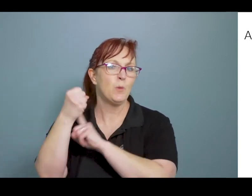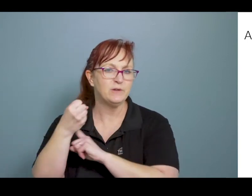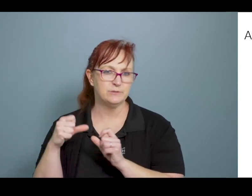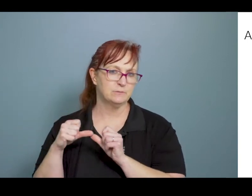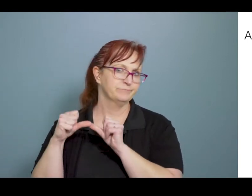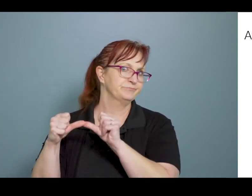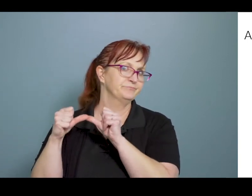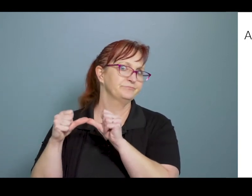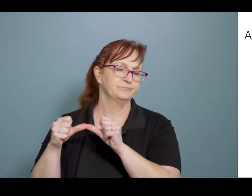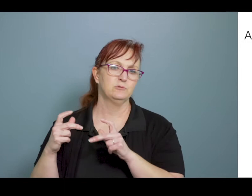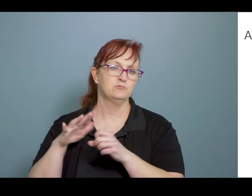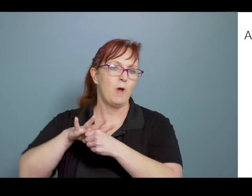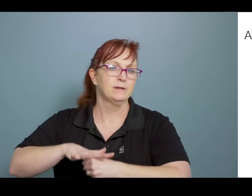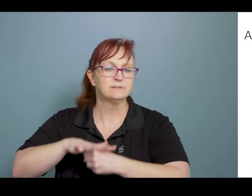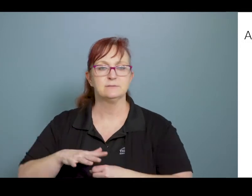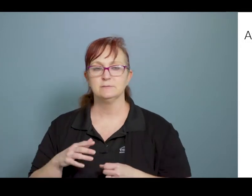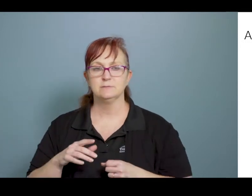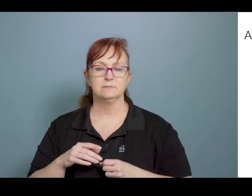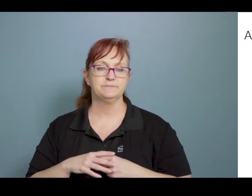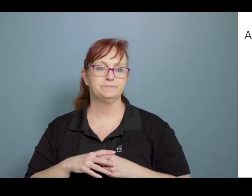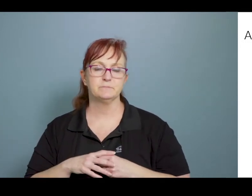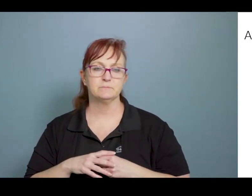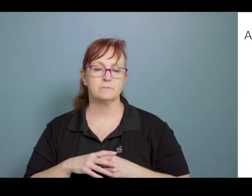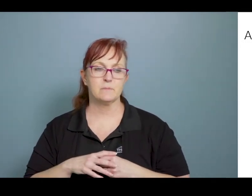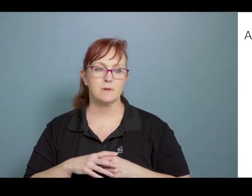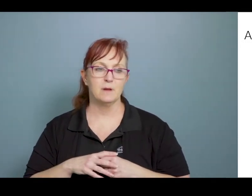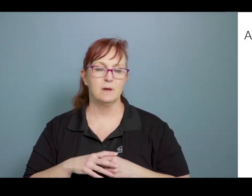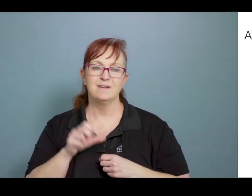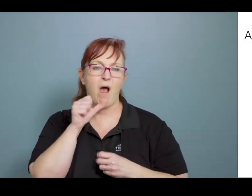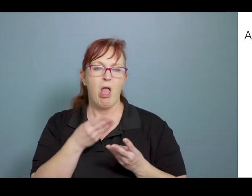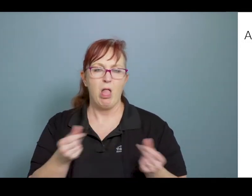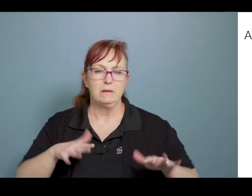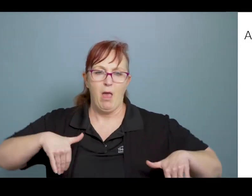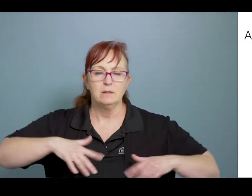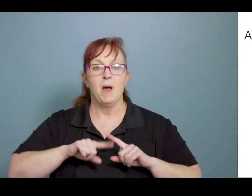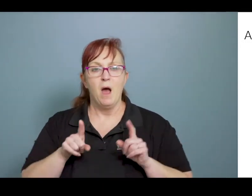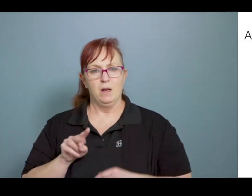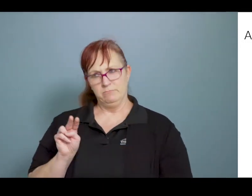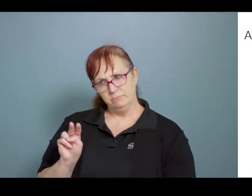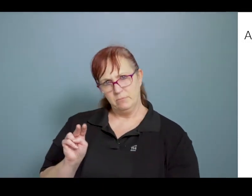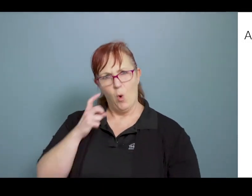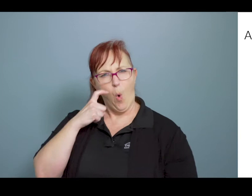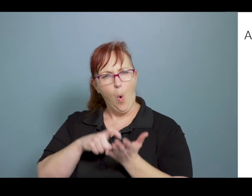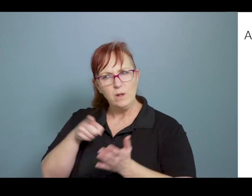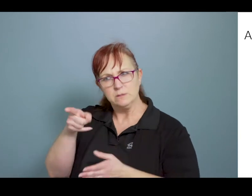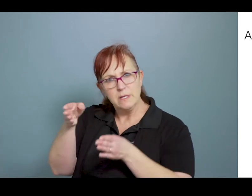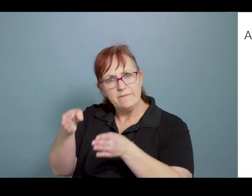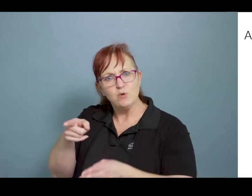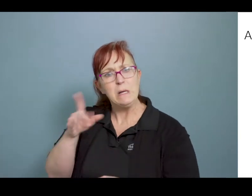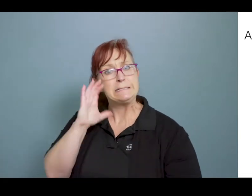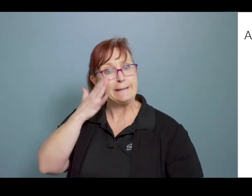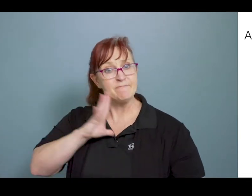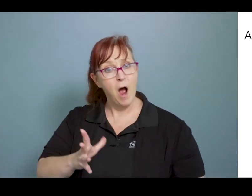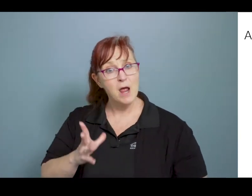situation or event, but often, if we see that, things are generally